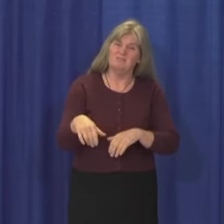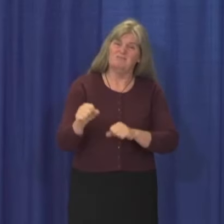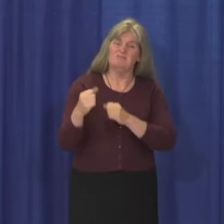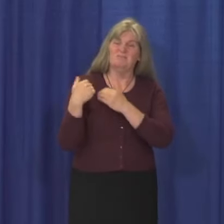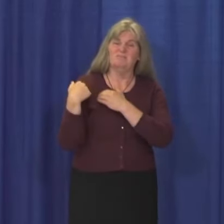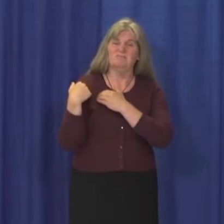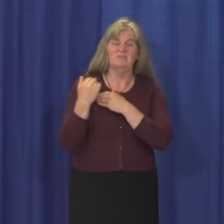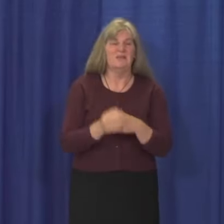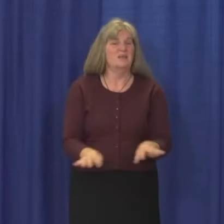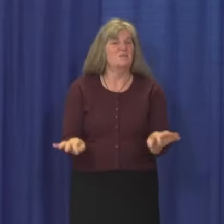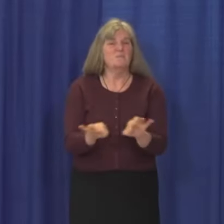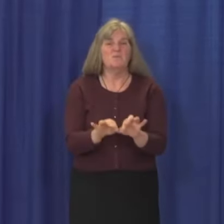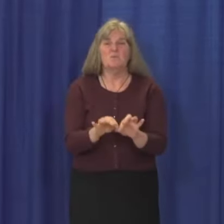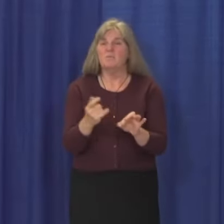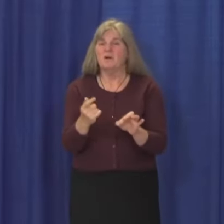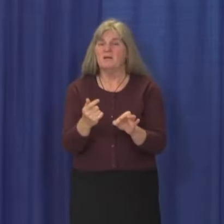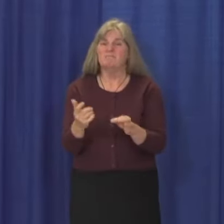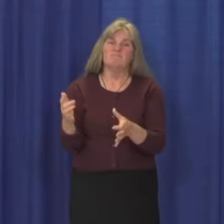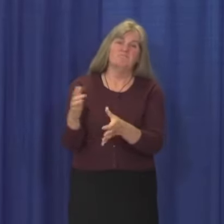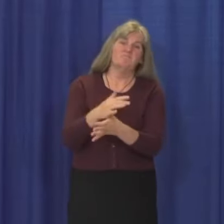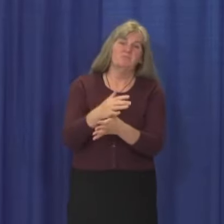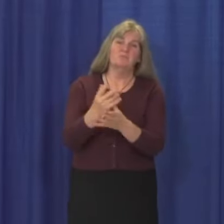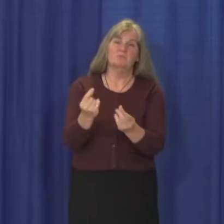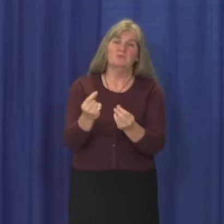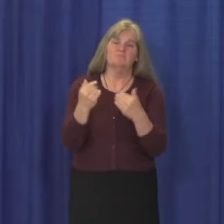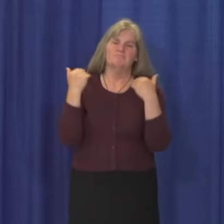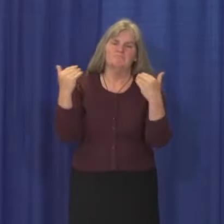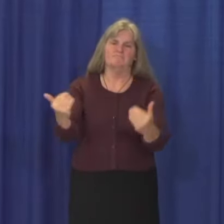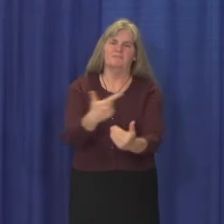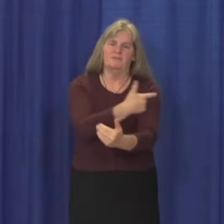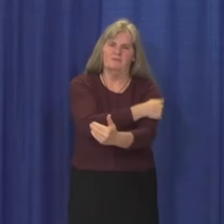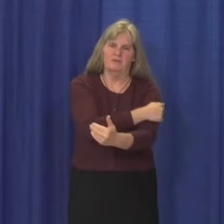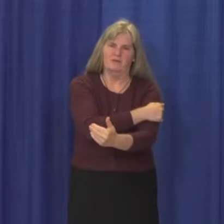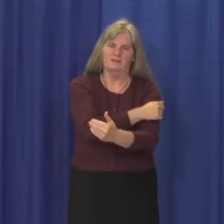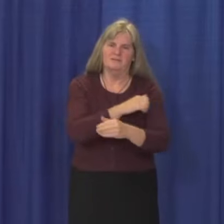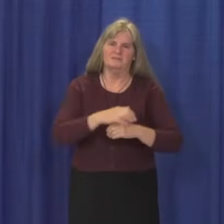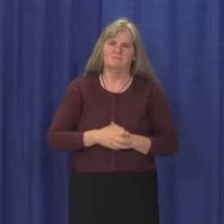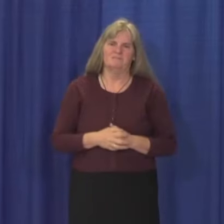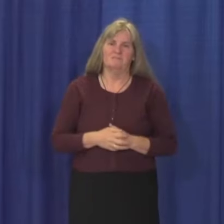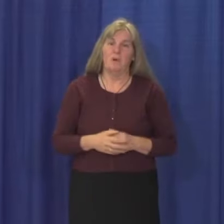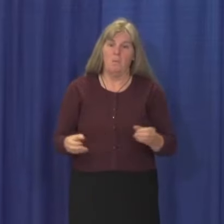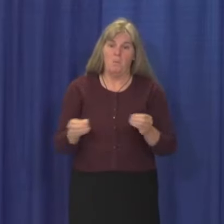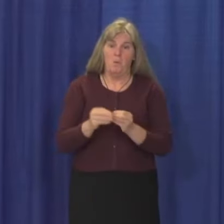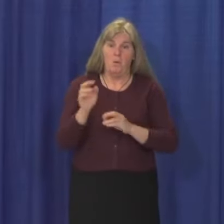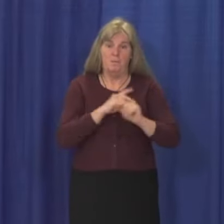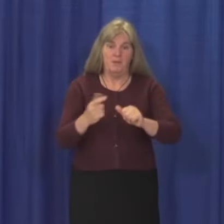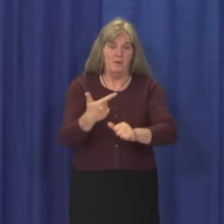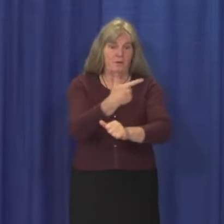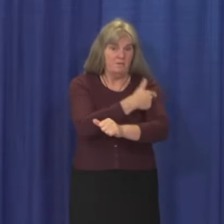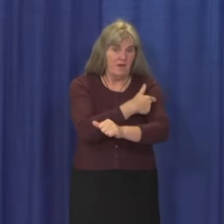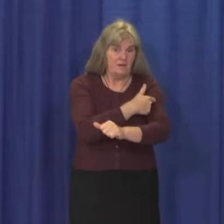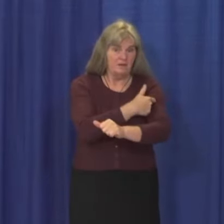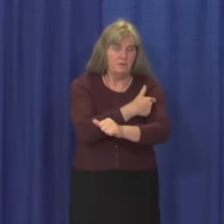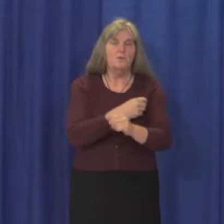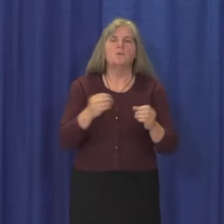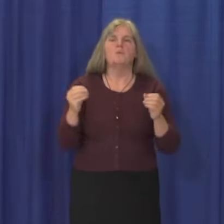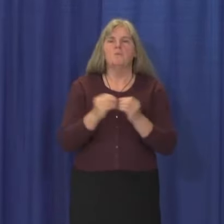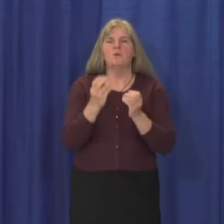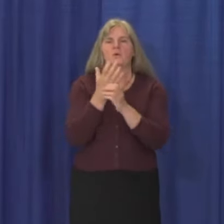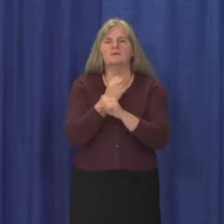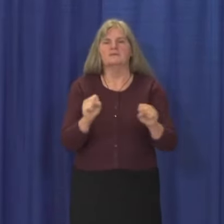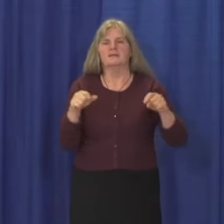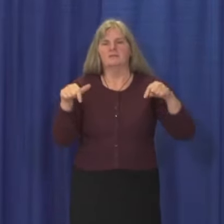step is absolutely to get vaccinated. Simply put, the more people that get vaccinated, the safer this territory will